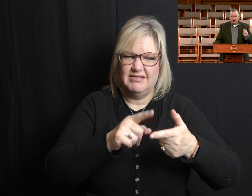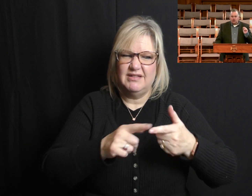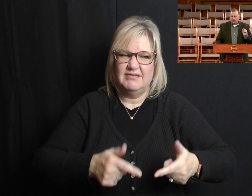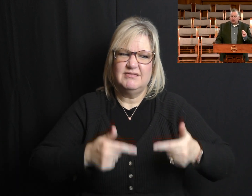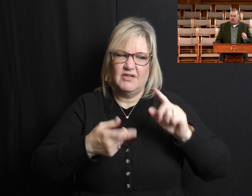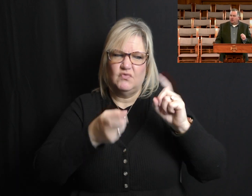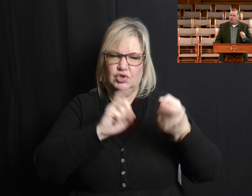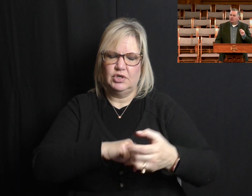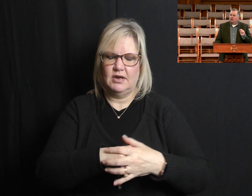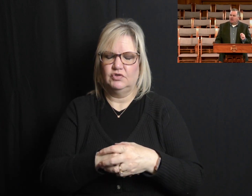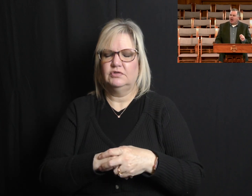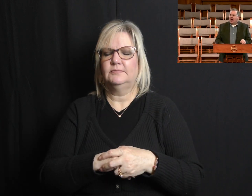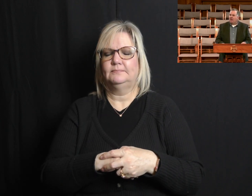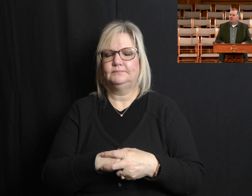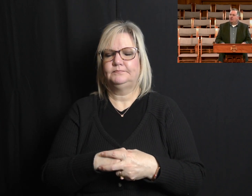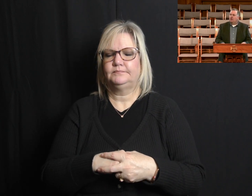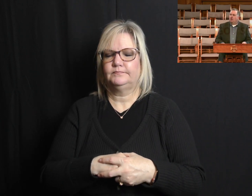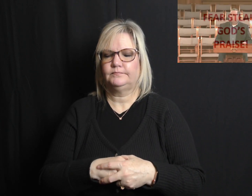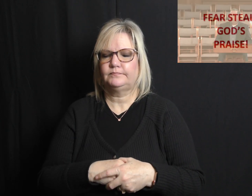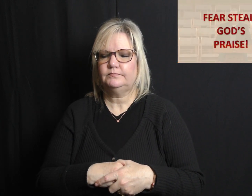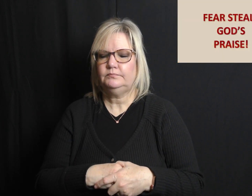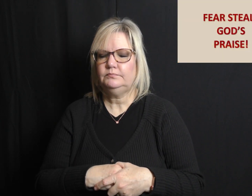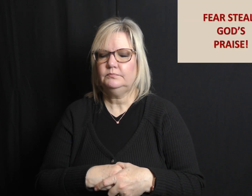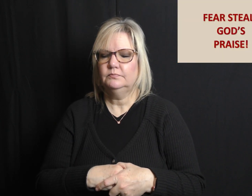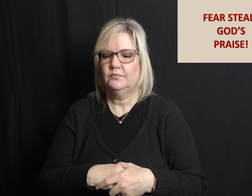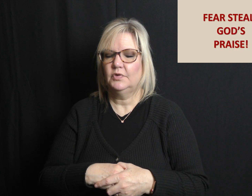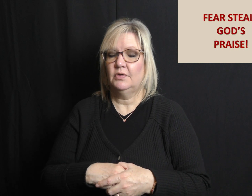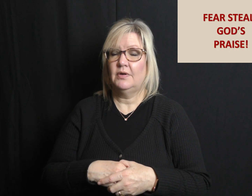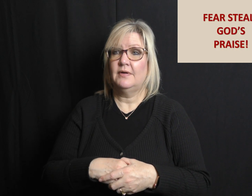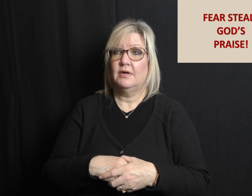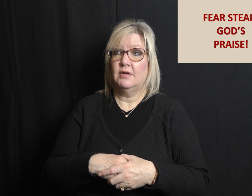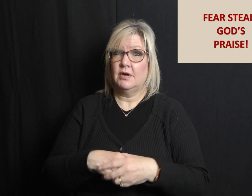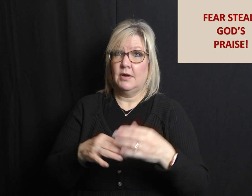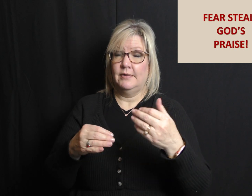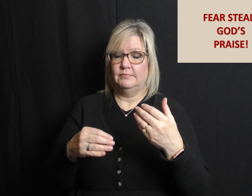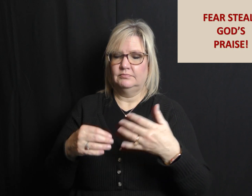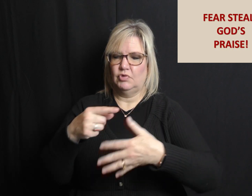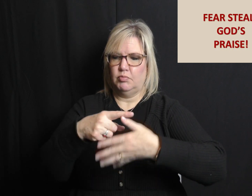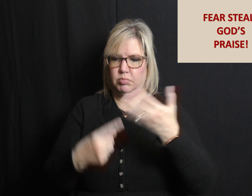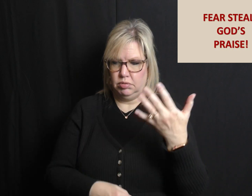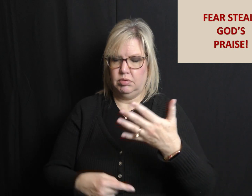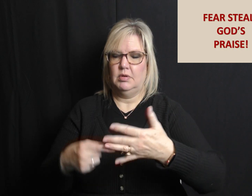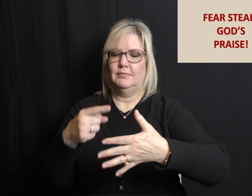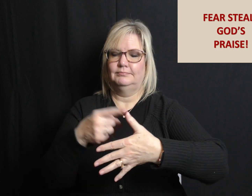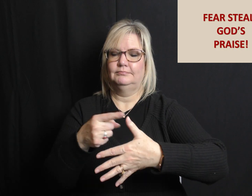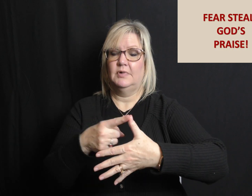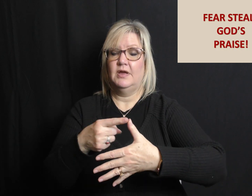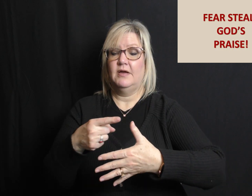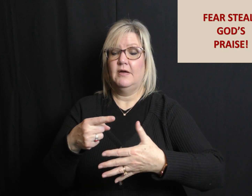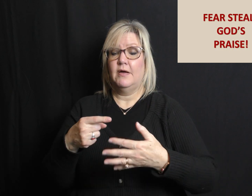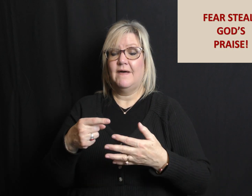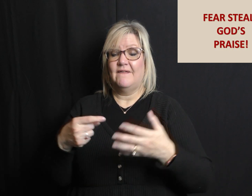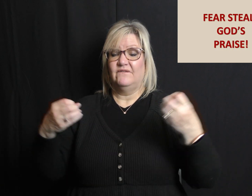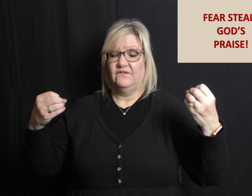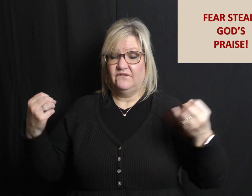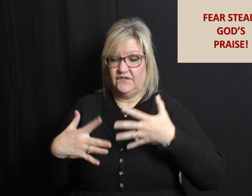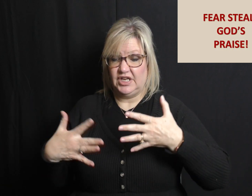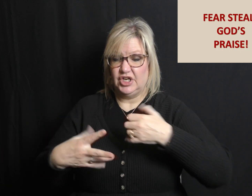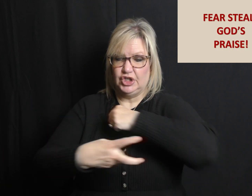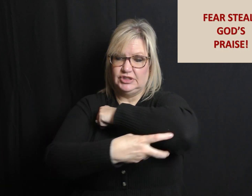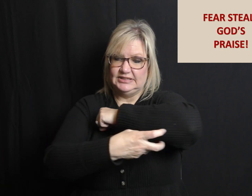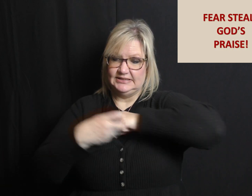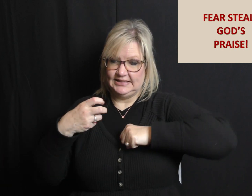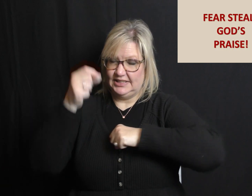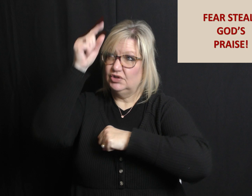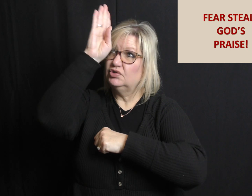fear steals God's praise. It steals God's praise. We see that in verse 16. A rich